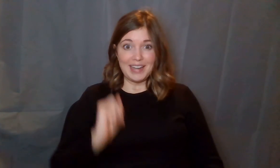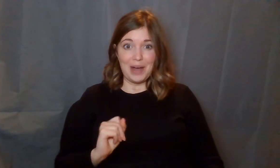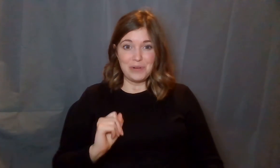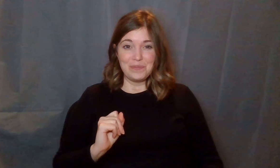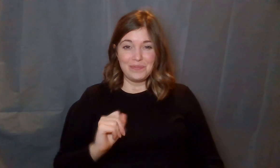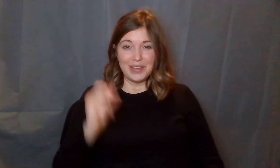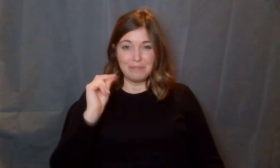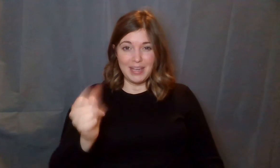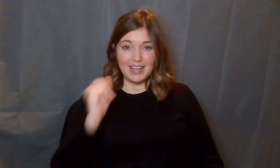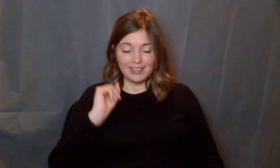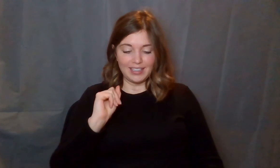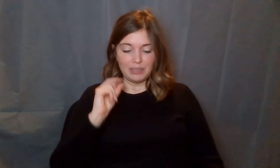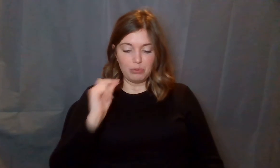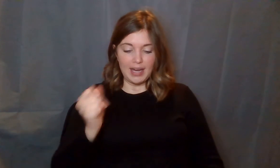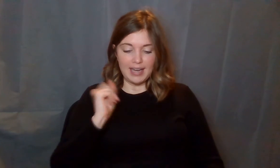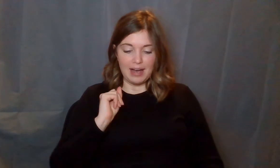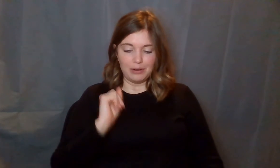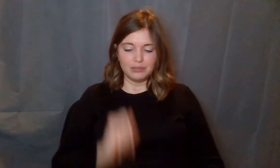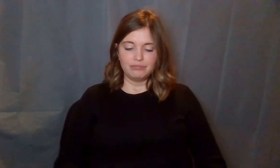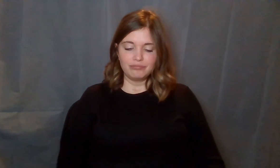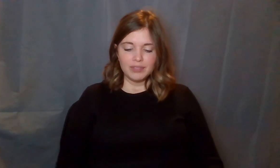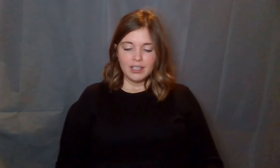now. Immediately, right now.